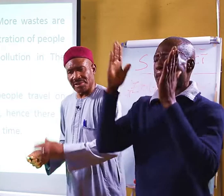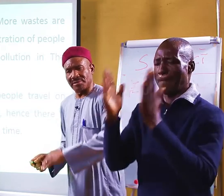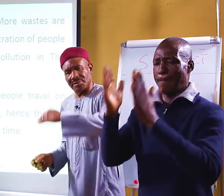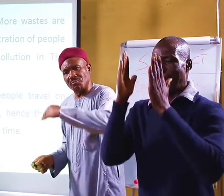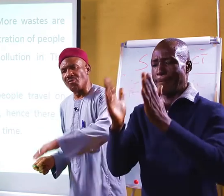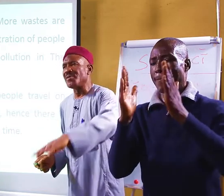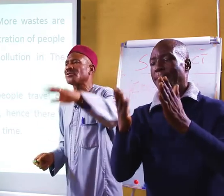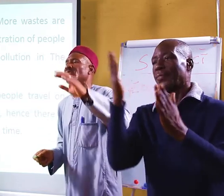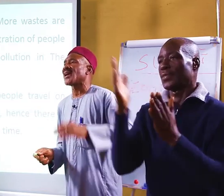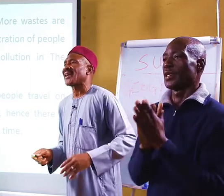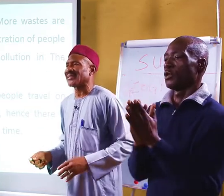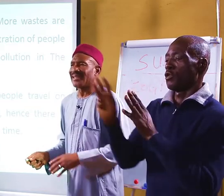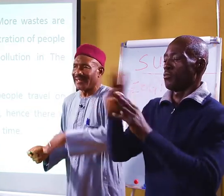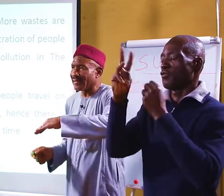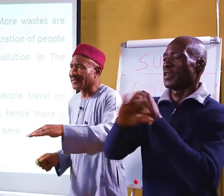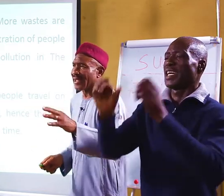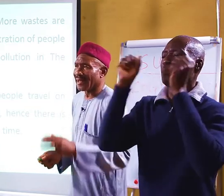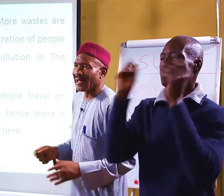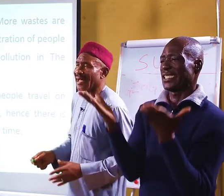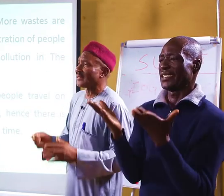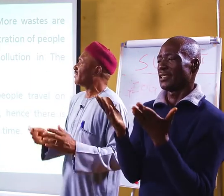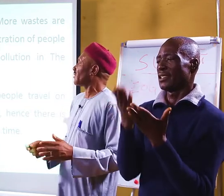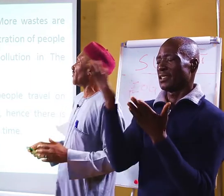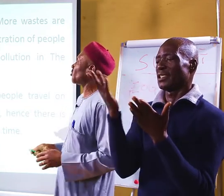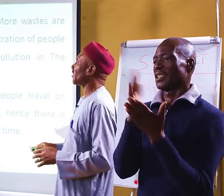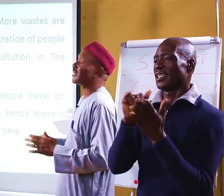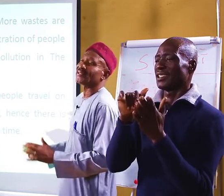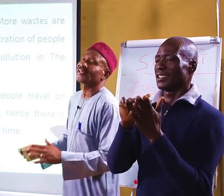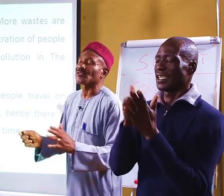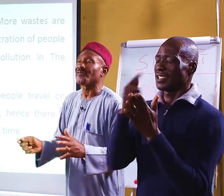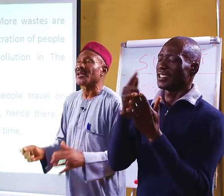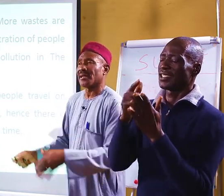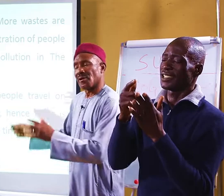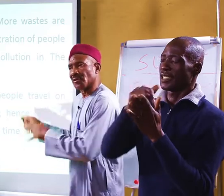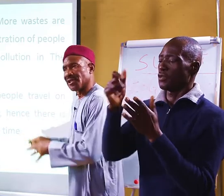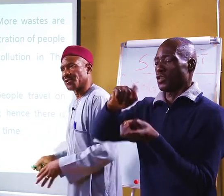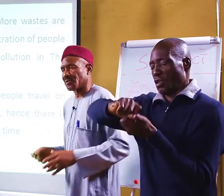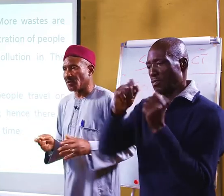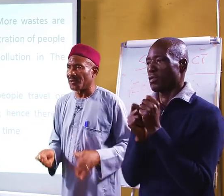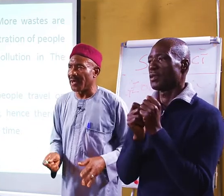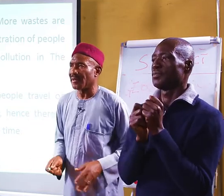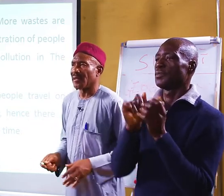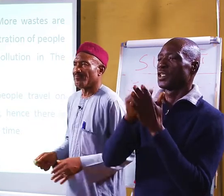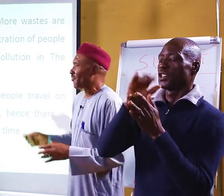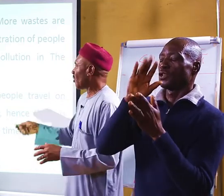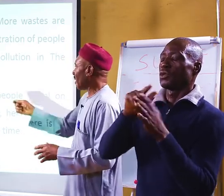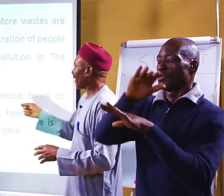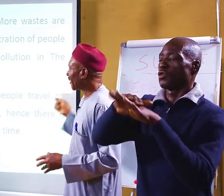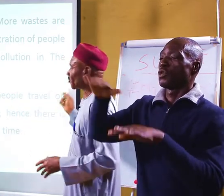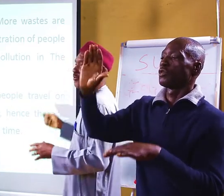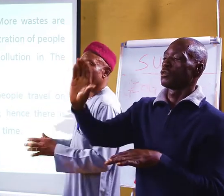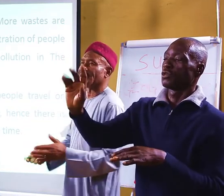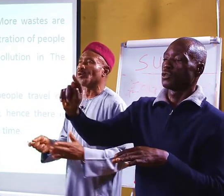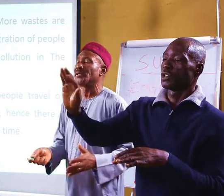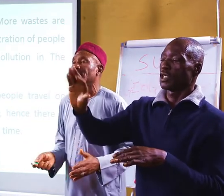you see the movement of cars here and there, and this eventually there is this traffic congestion on the way. Before one